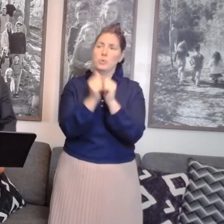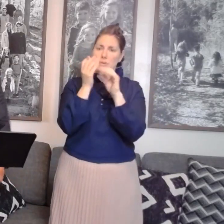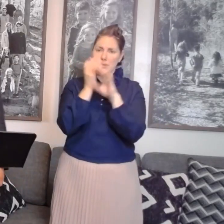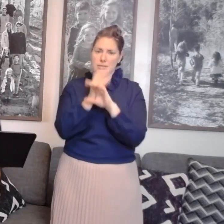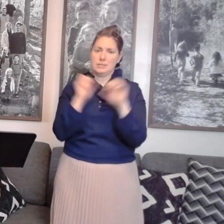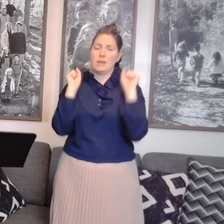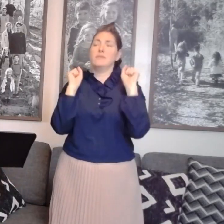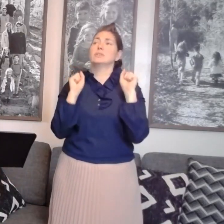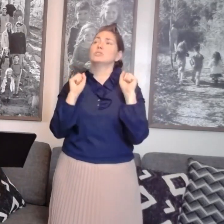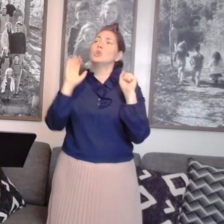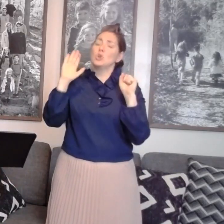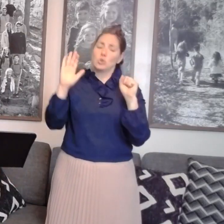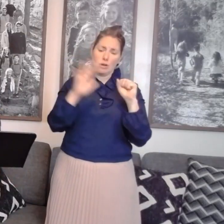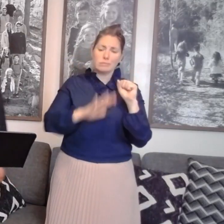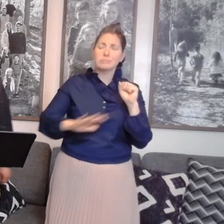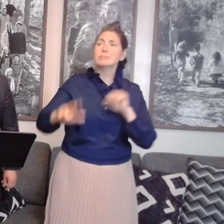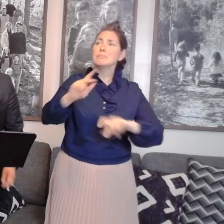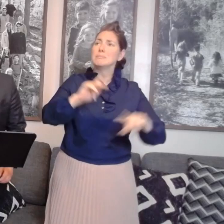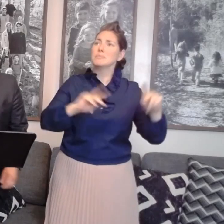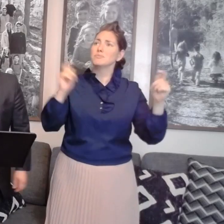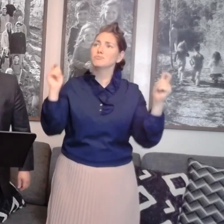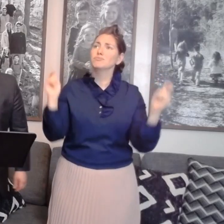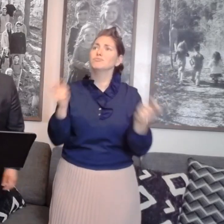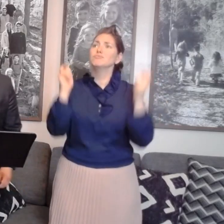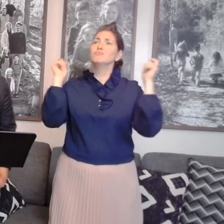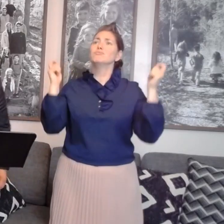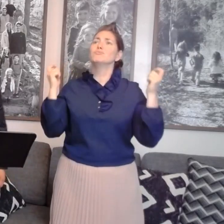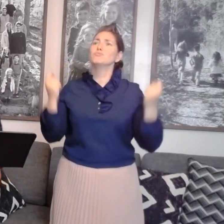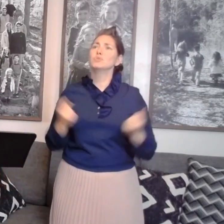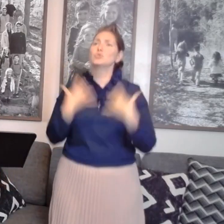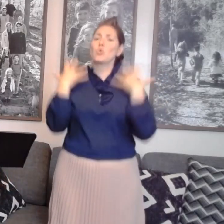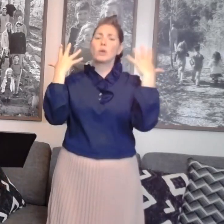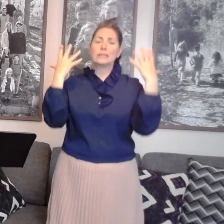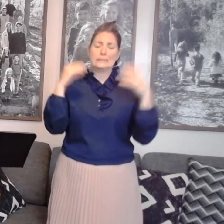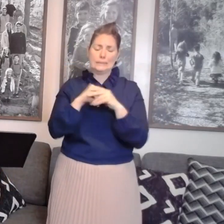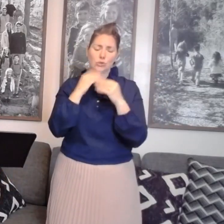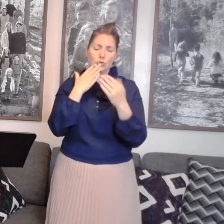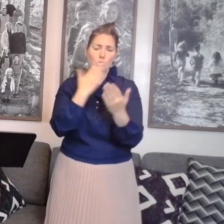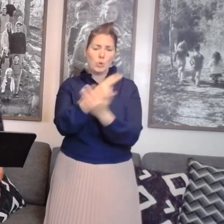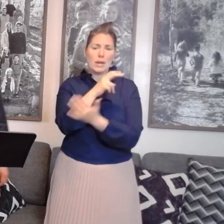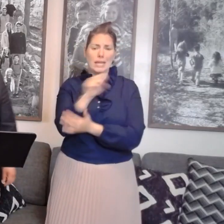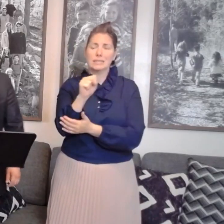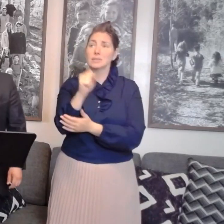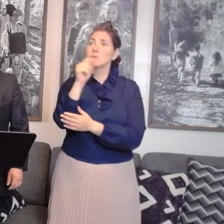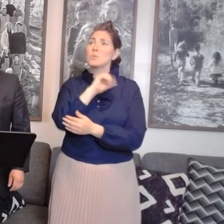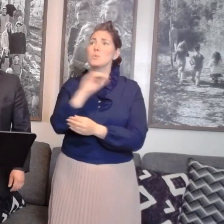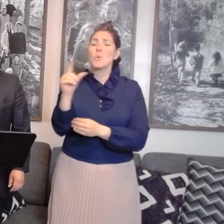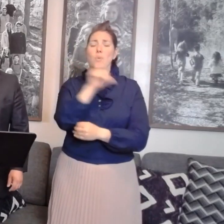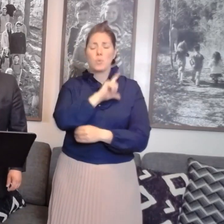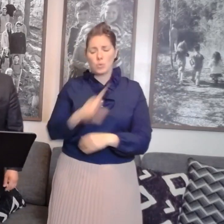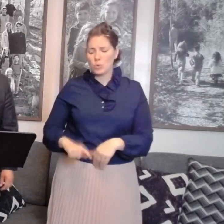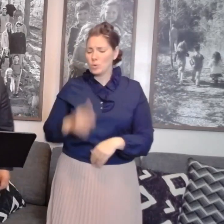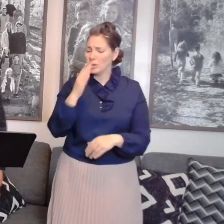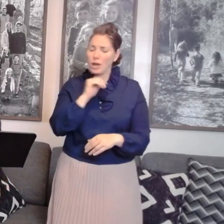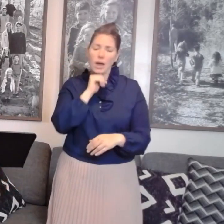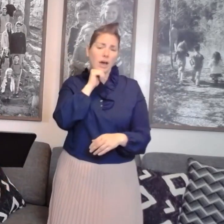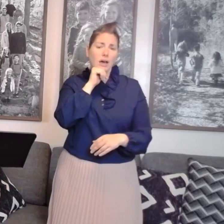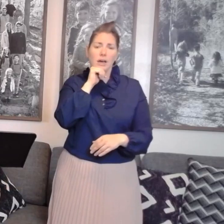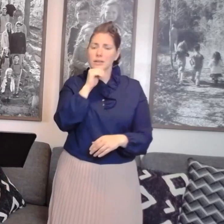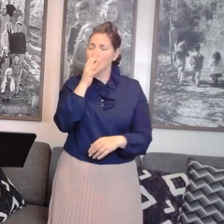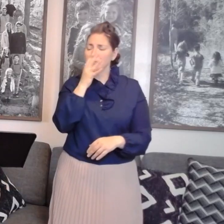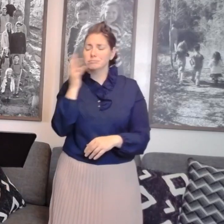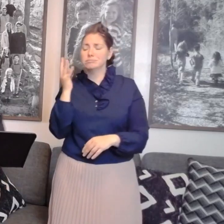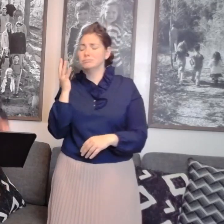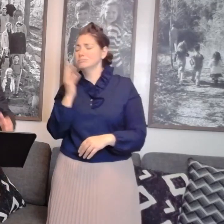and let thy saints rejoice in goodness. O Lord God, turn not away the face of